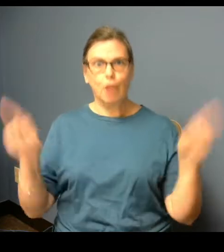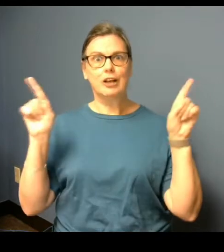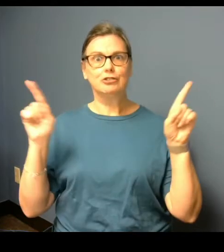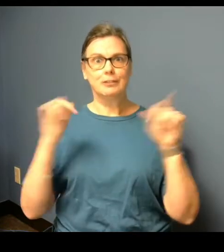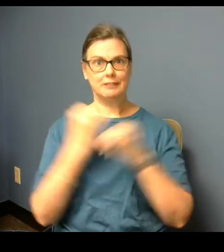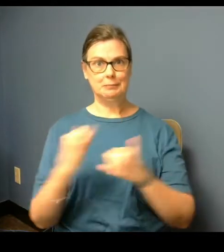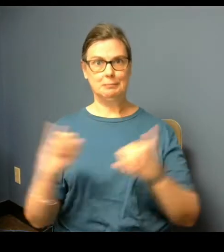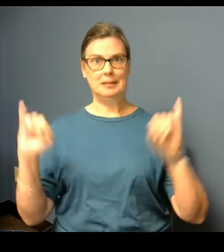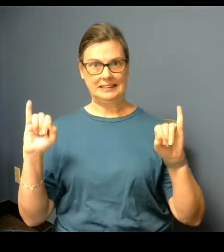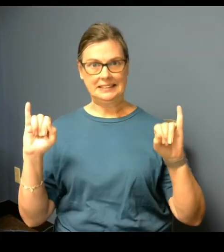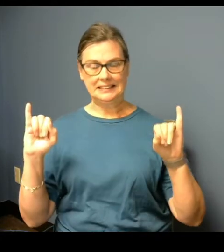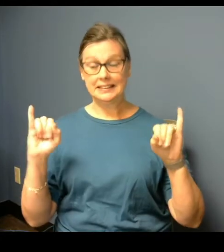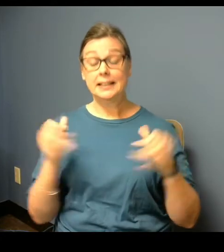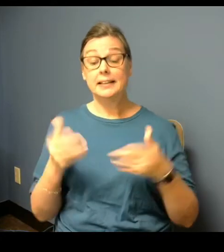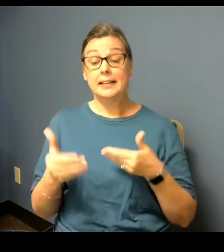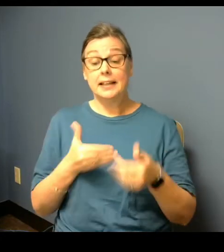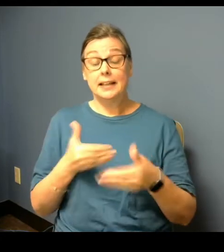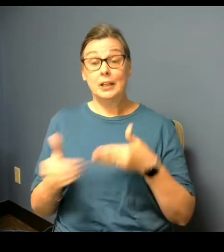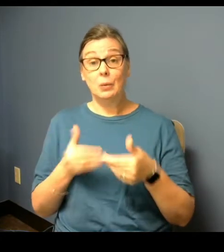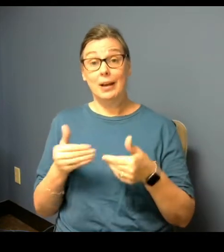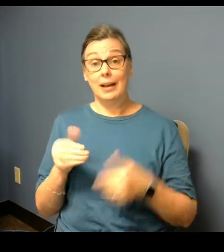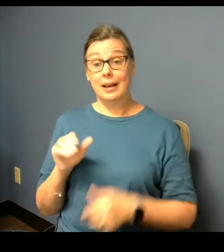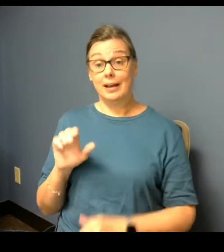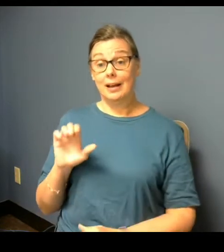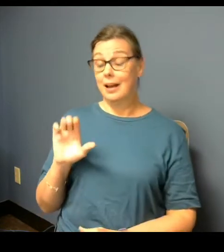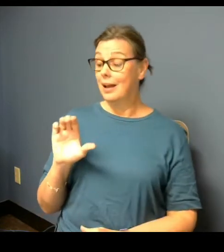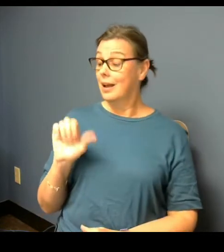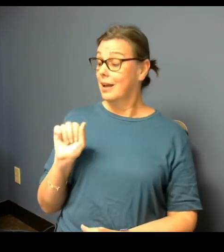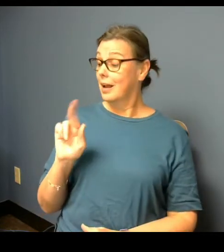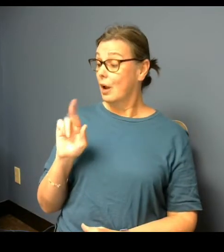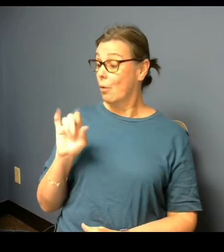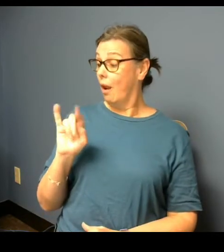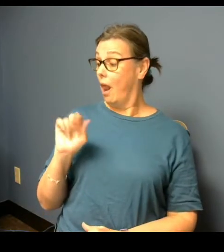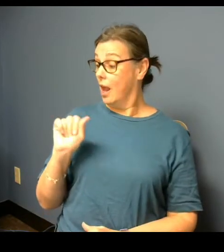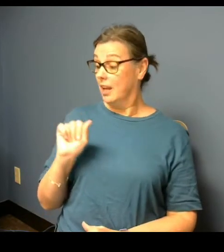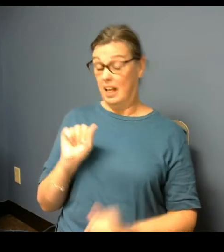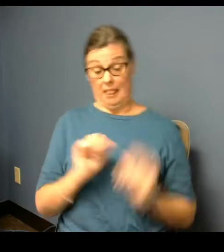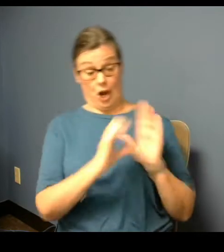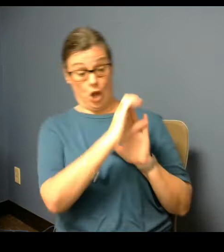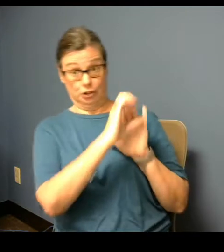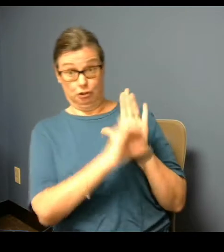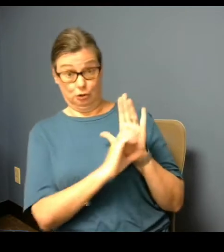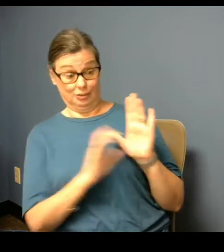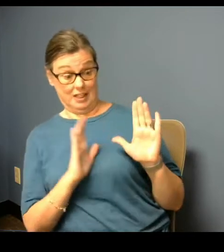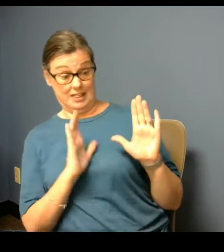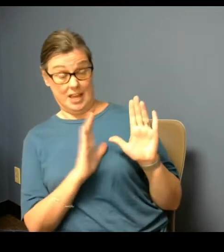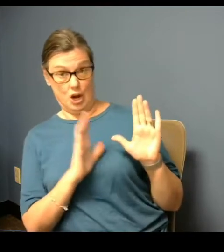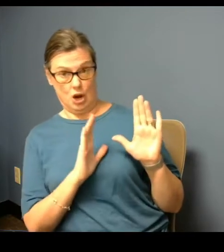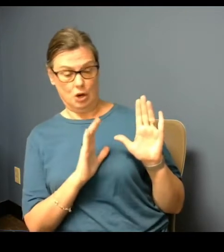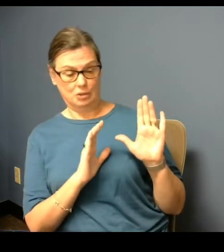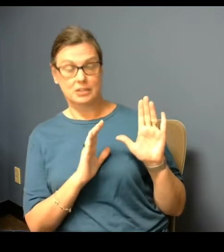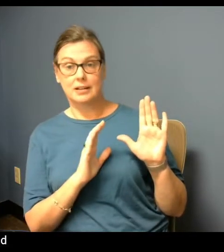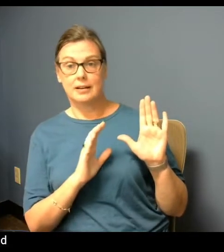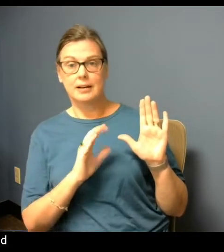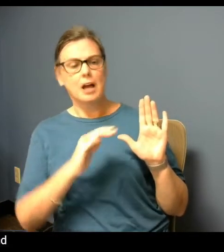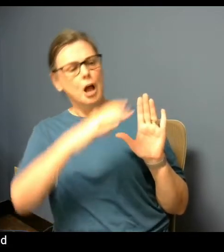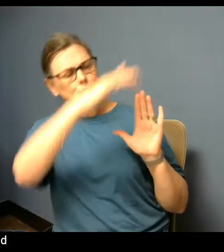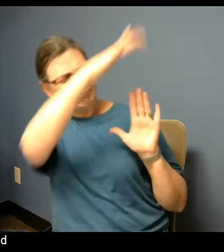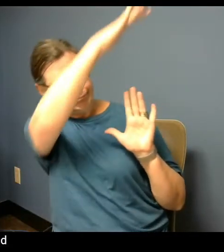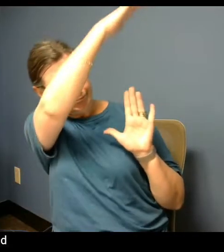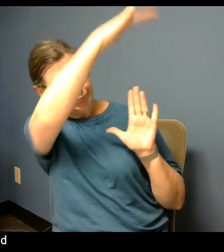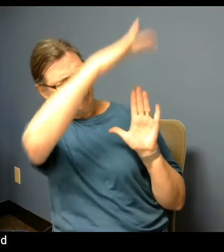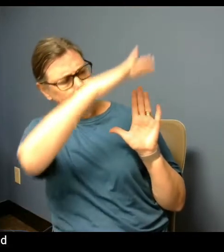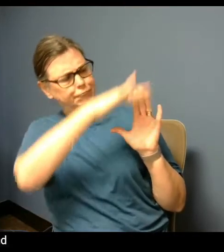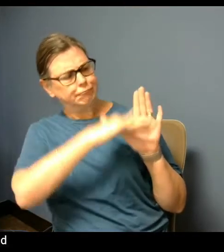very last, well, actually, before I even do that, if you look at the Constitution, parts of the Constitution reflect what you would think about John